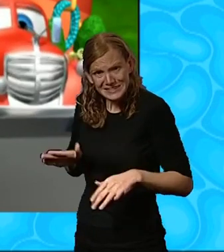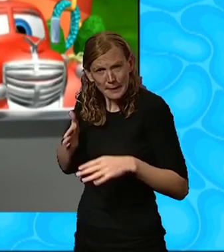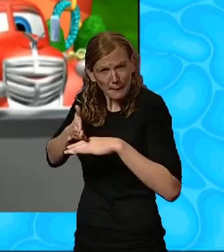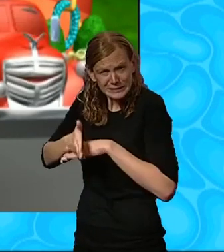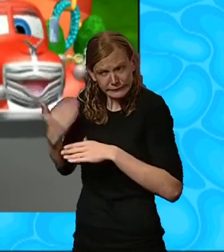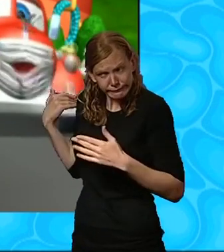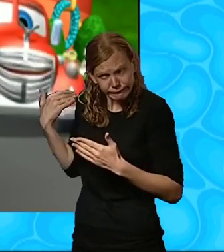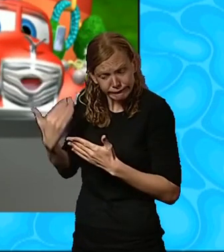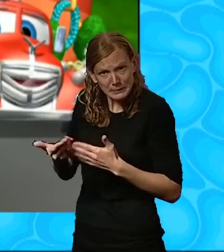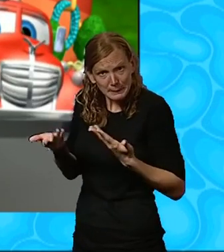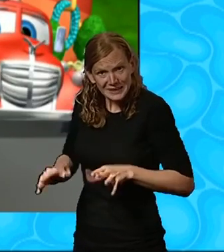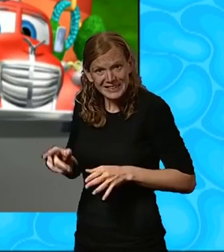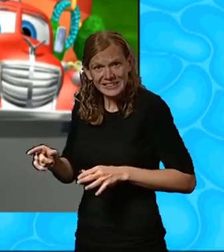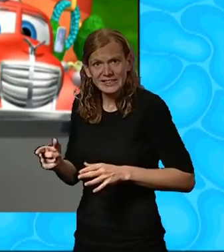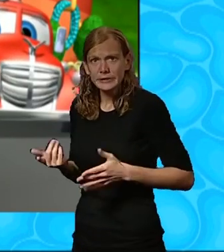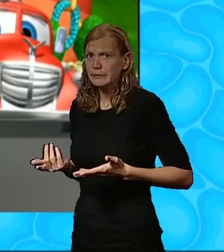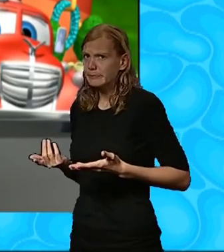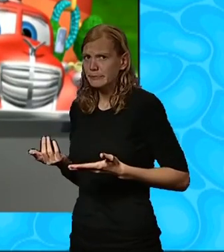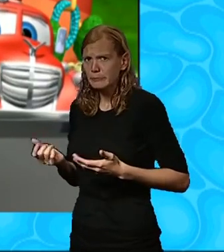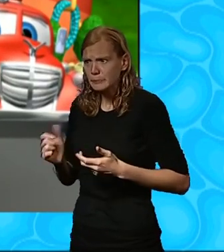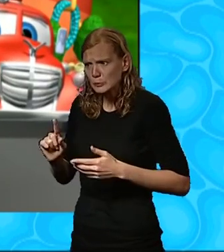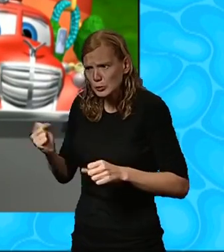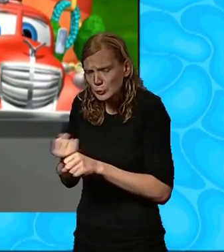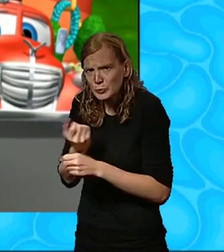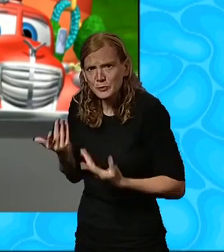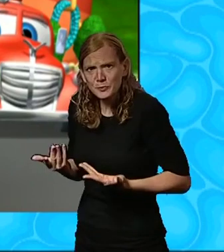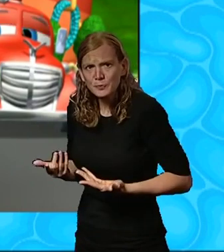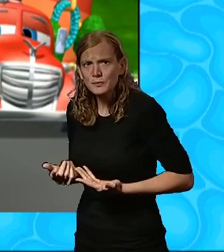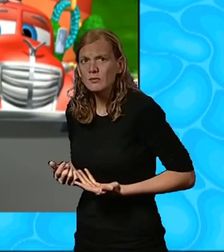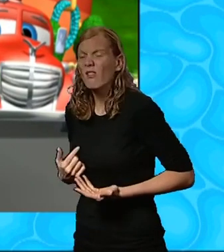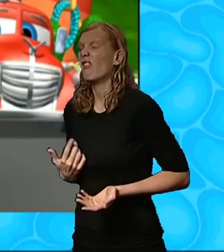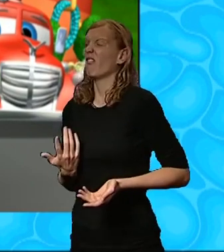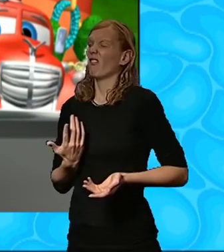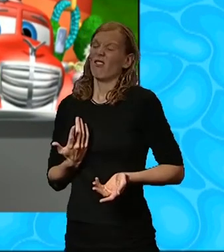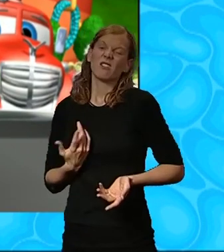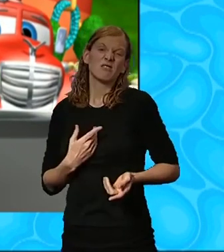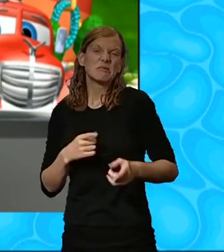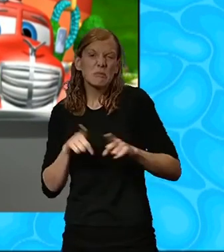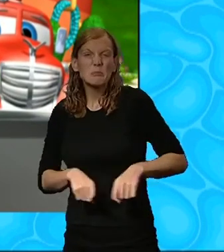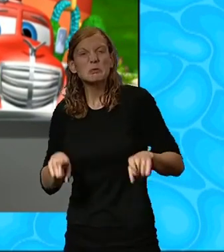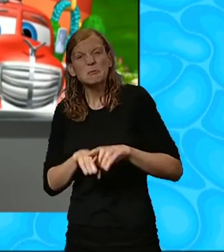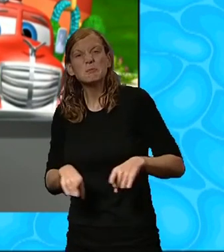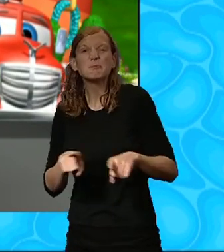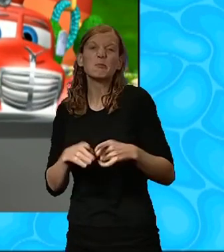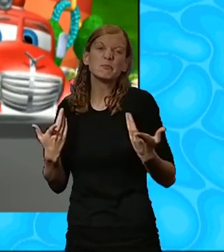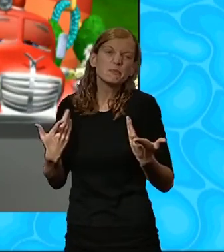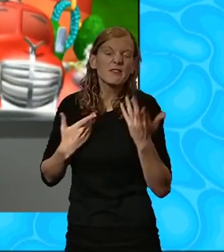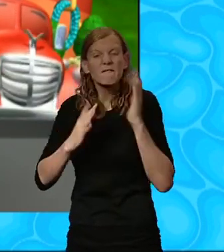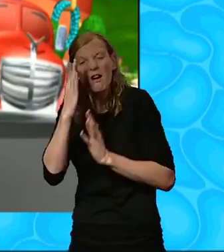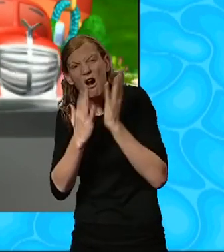lately. What have you been doing? The usual. Fire engine stuff. Playing with my